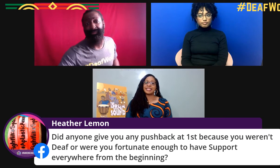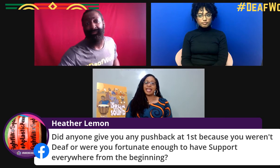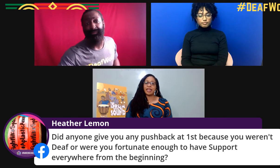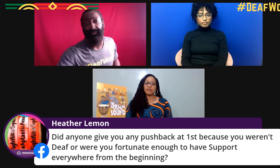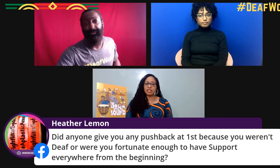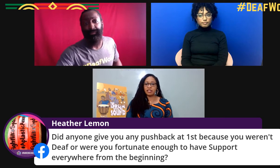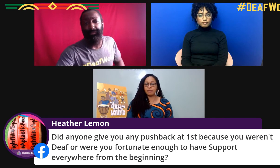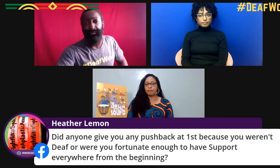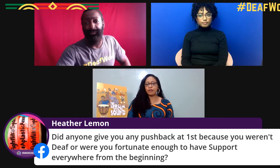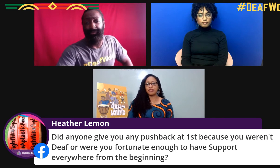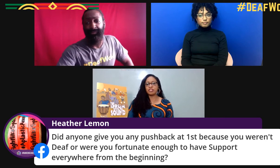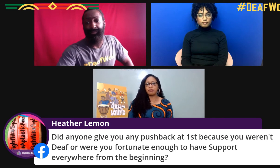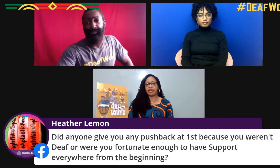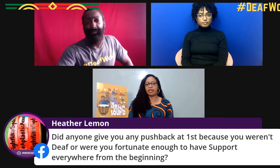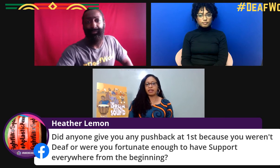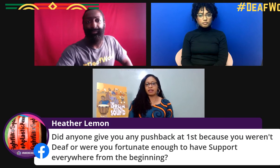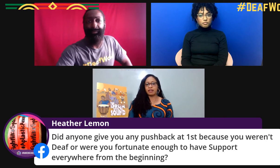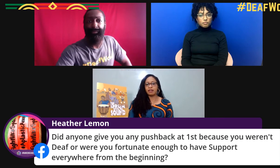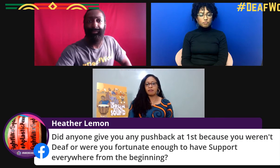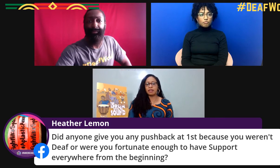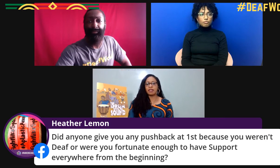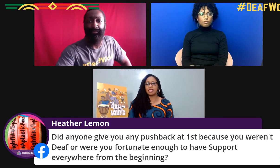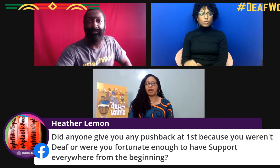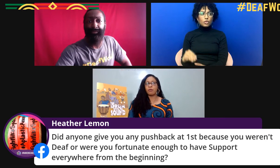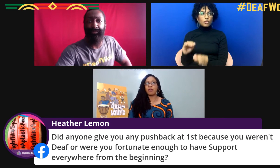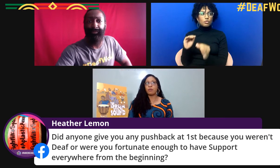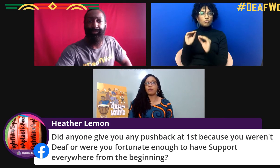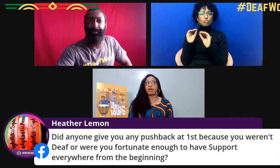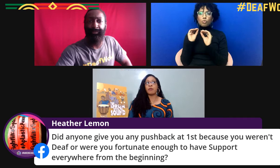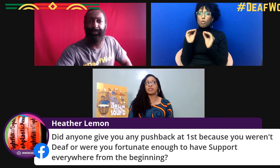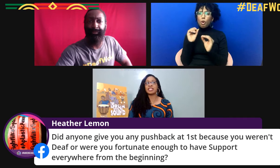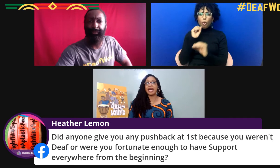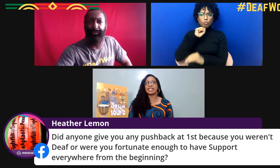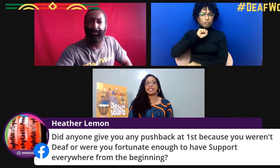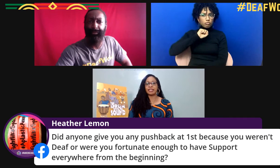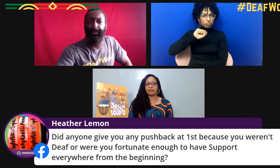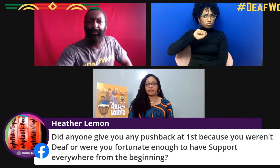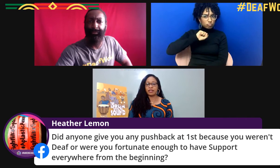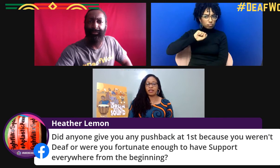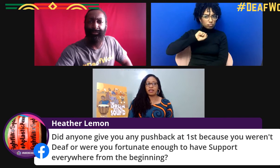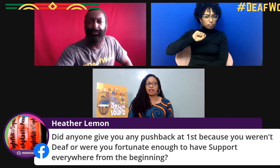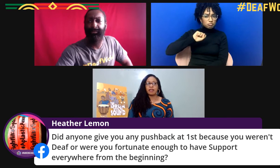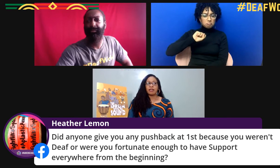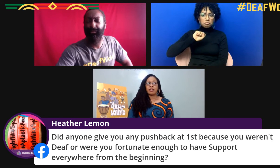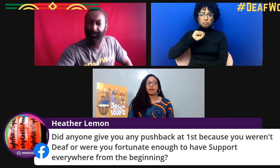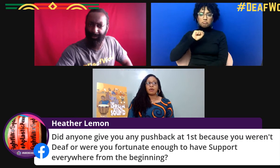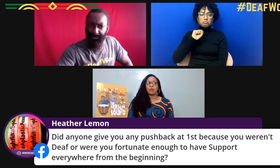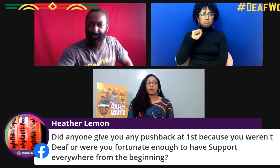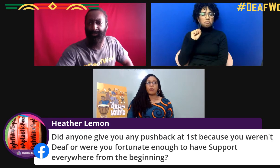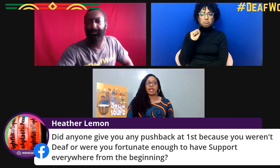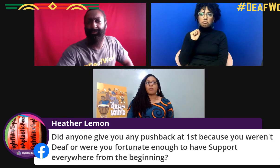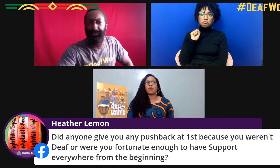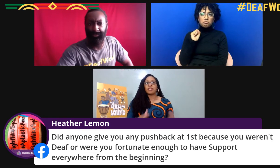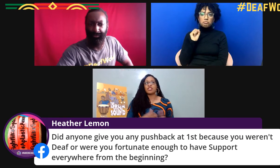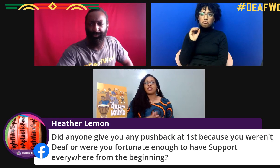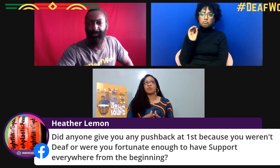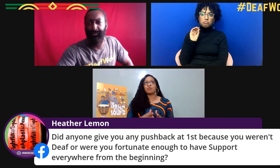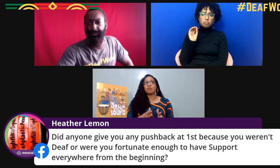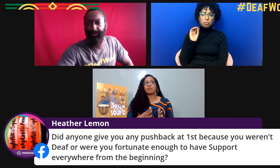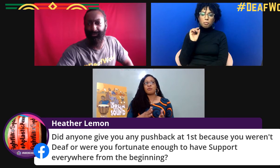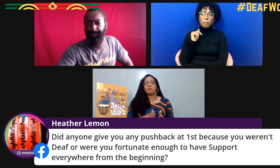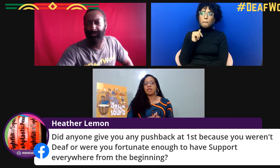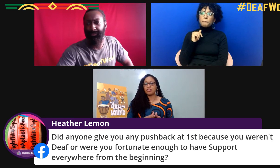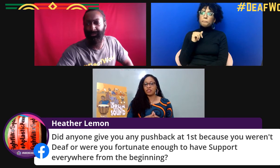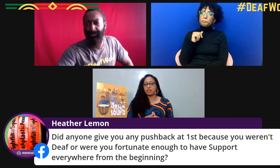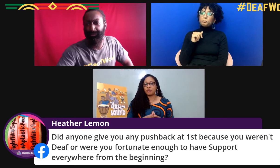I didn't have any pushback because I was not deaf. What I wanted